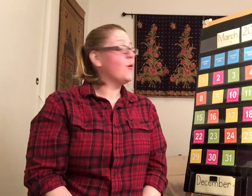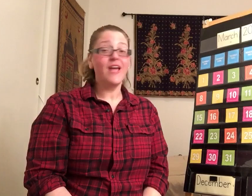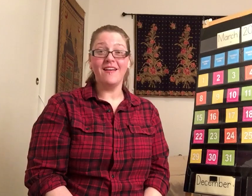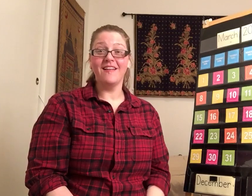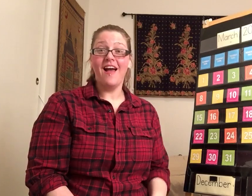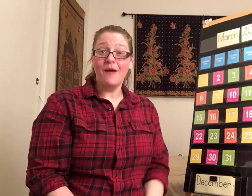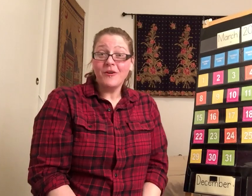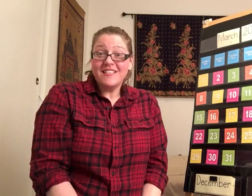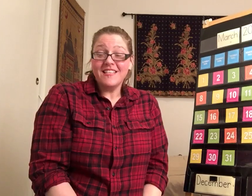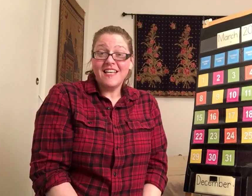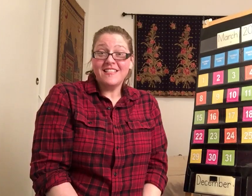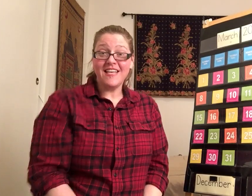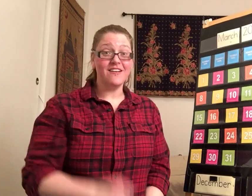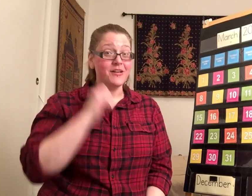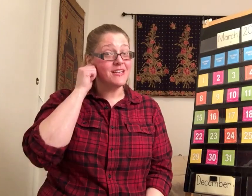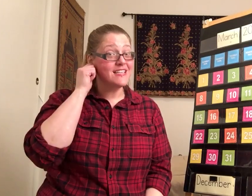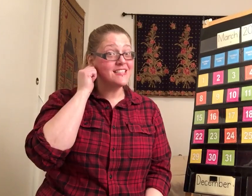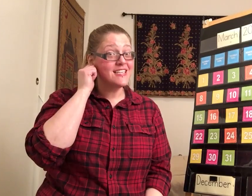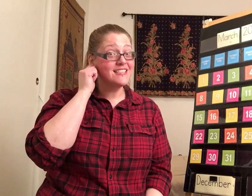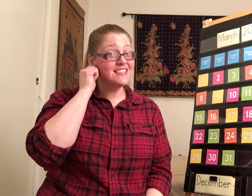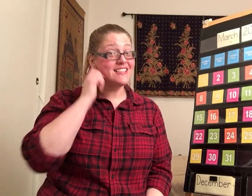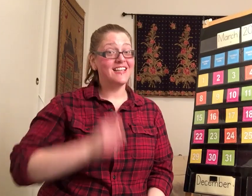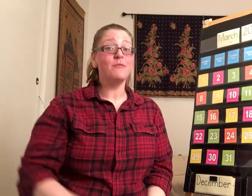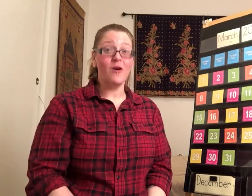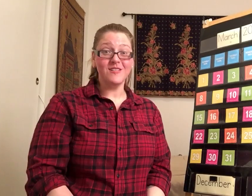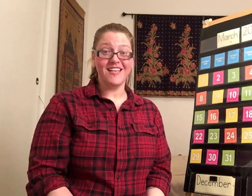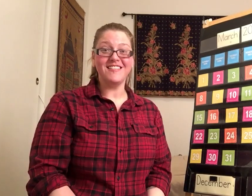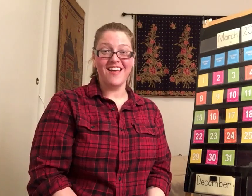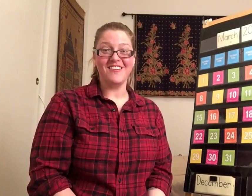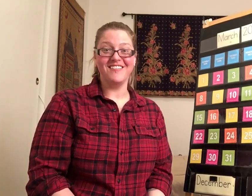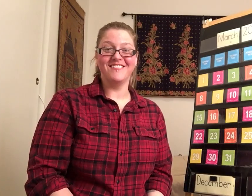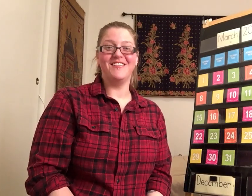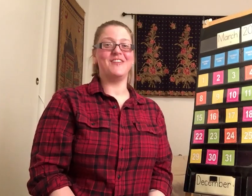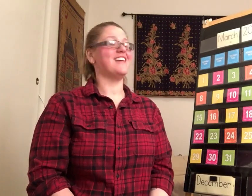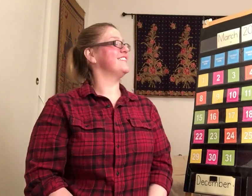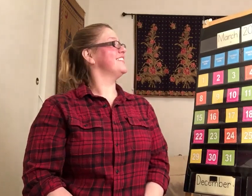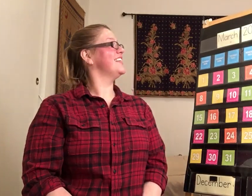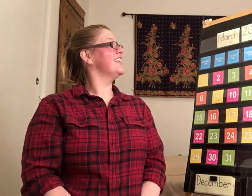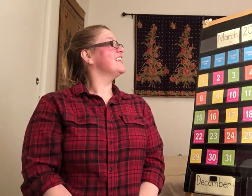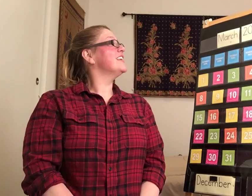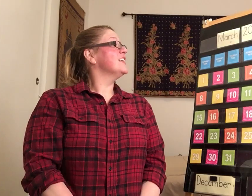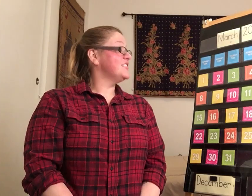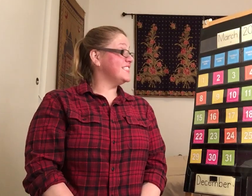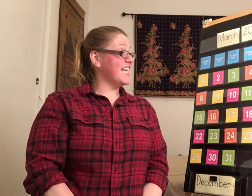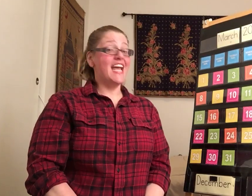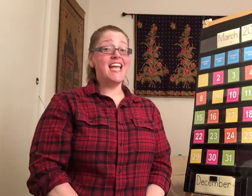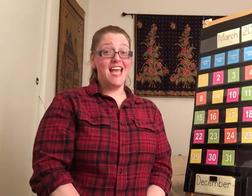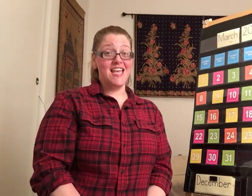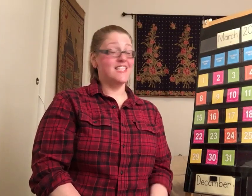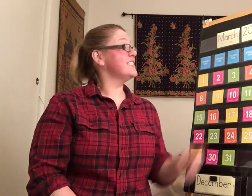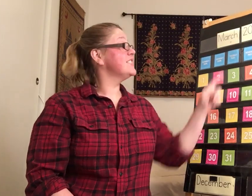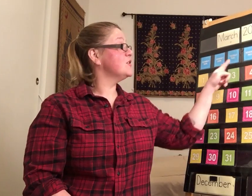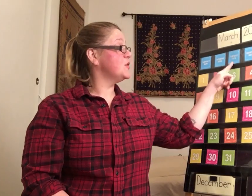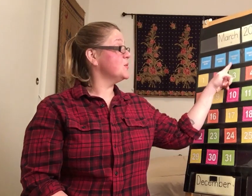Okay, I'm going to say today's date. Are you ready to listen? And then we'll all say it together. Okay. Today is